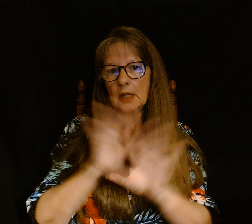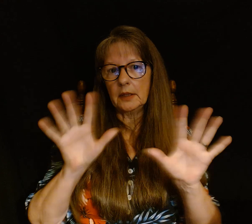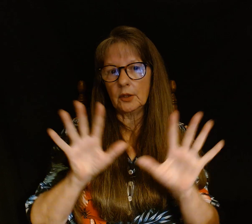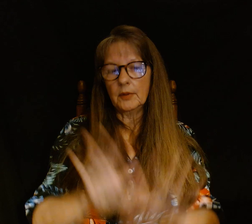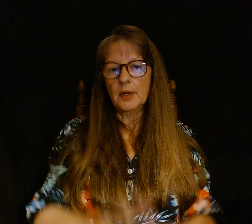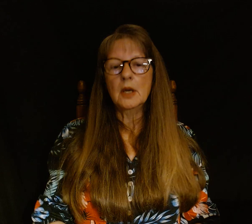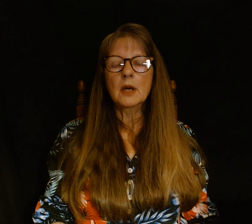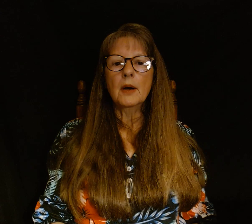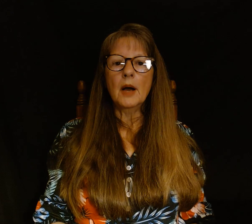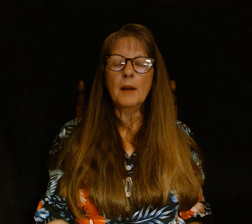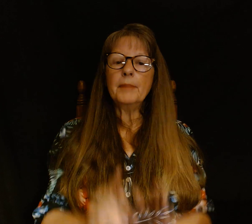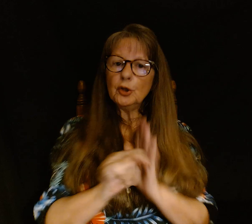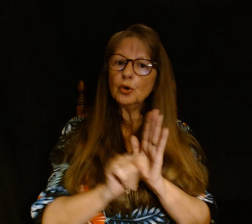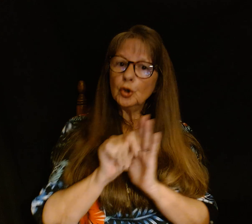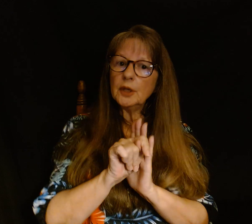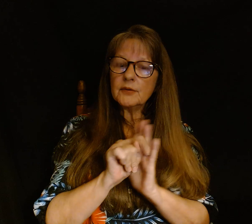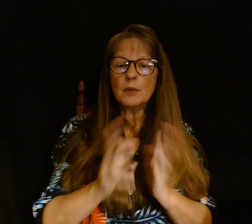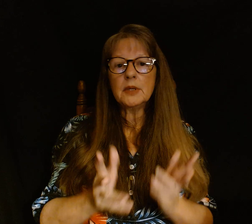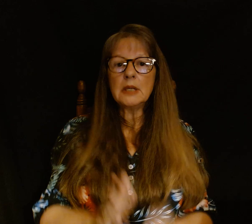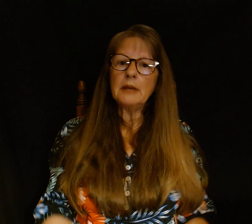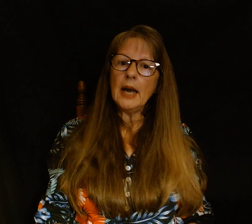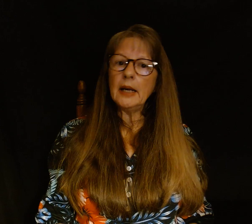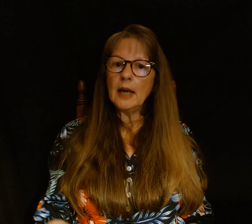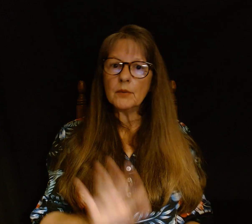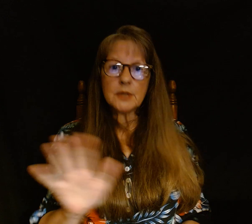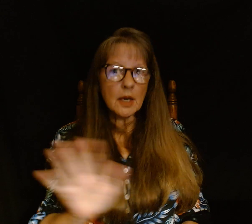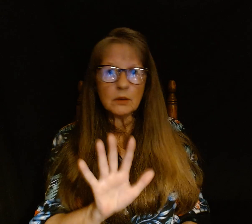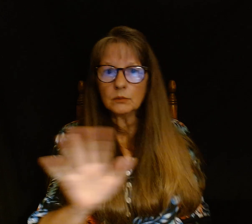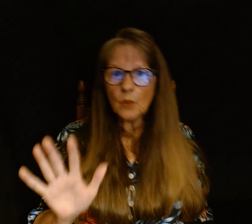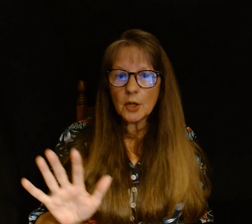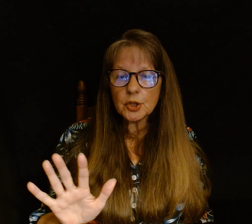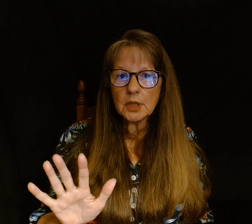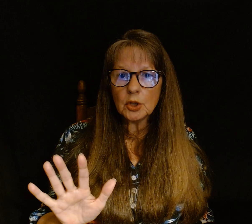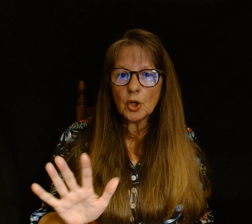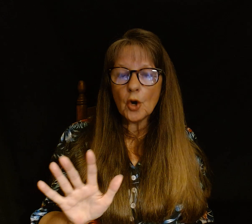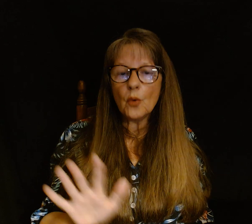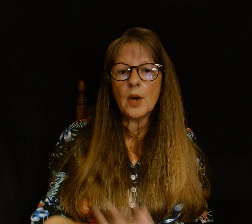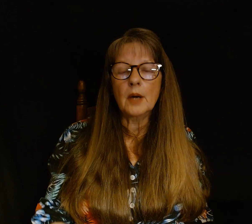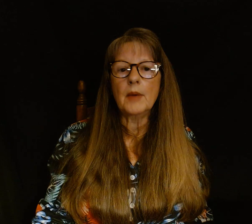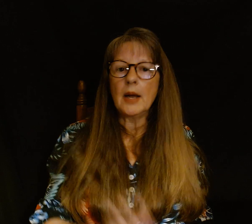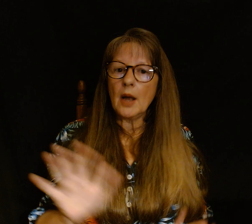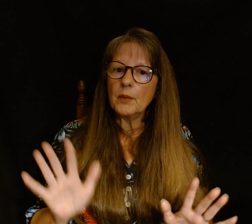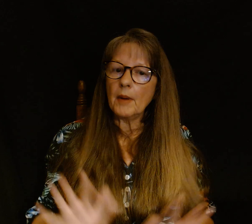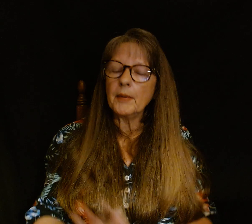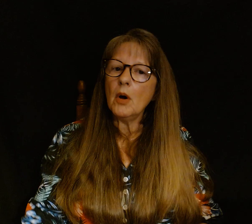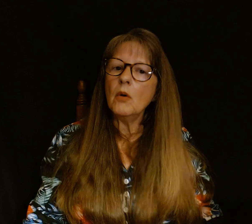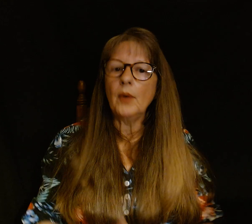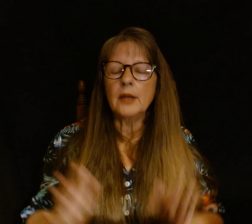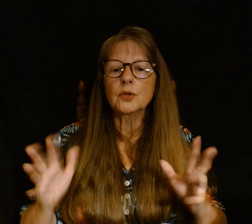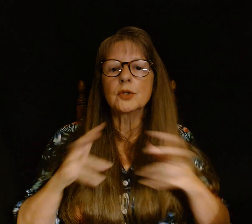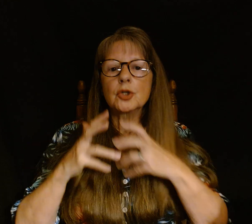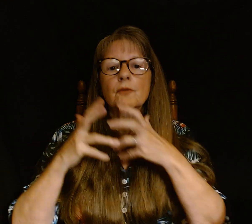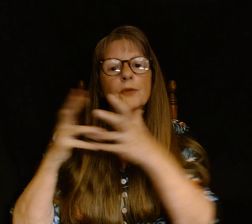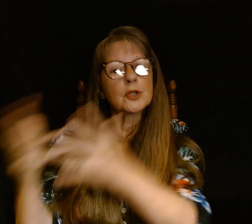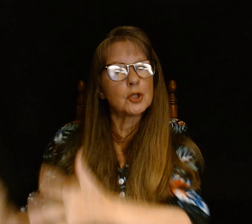clear. But you could, if someone did that and I was kind of watching it, I would probably go, oh, okay, so this, for this